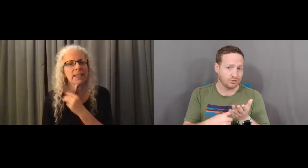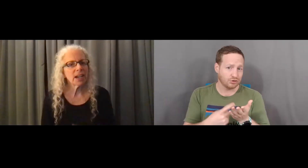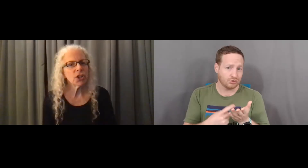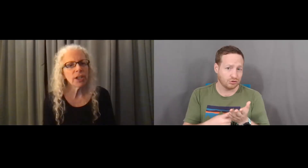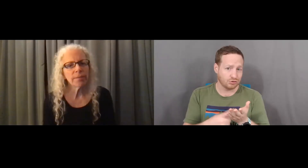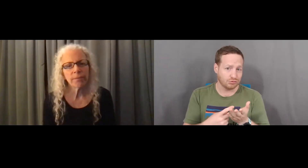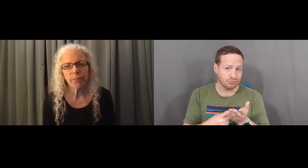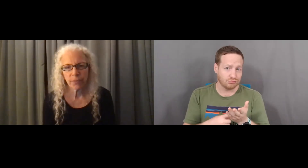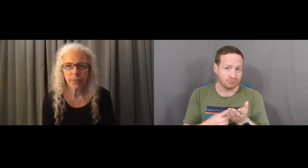Discussion?